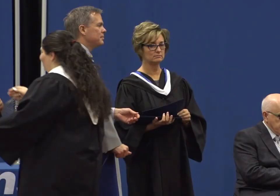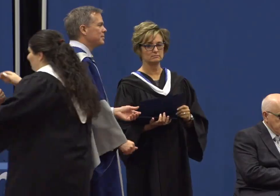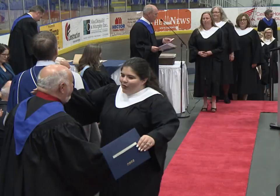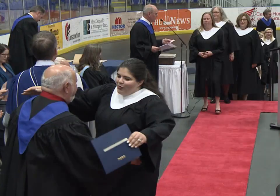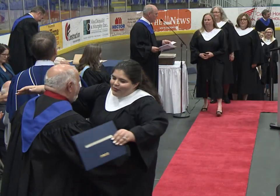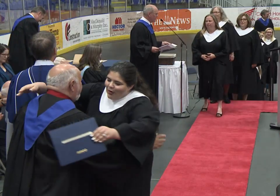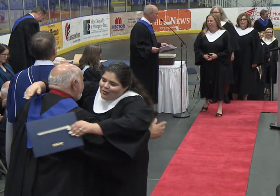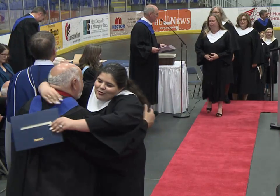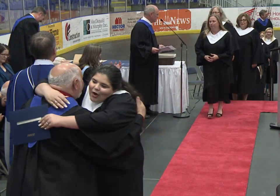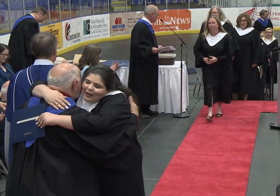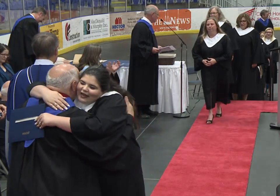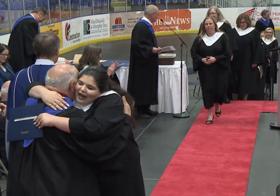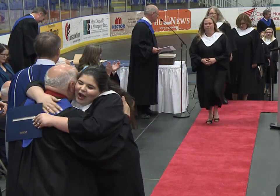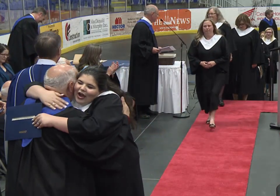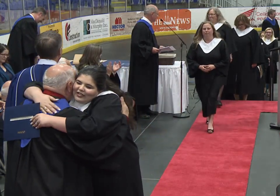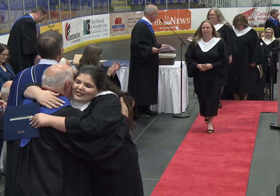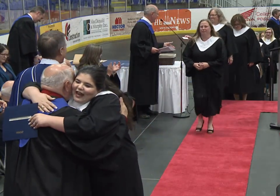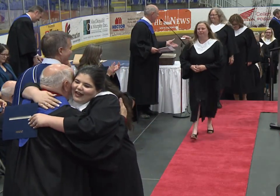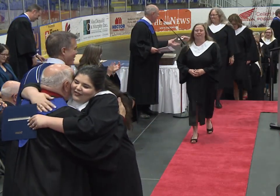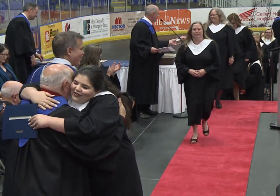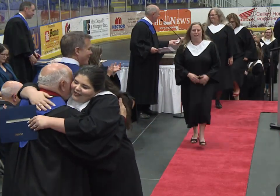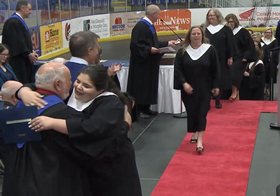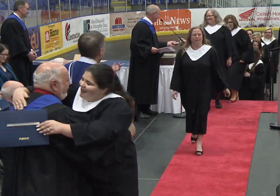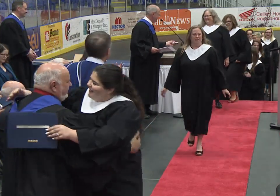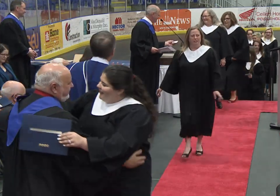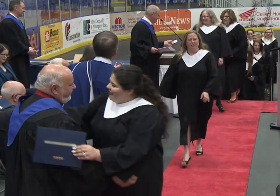Sheila McClellan with honors.